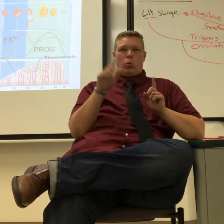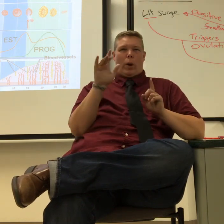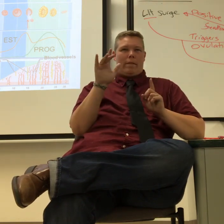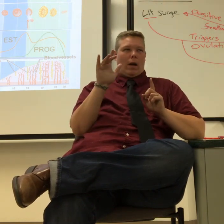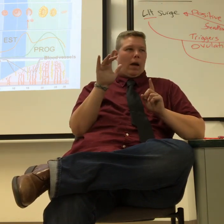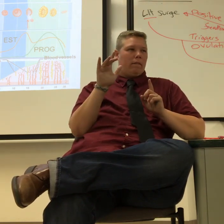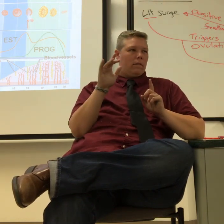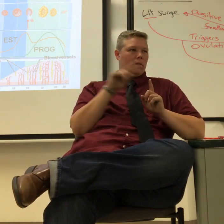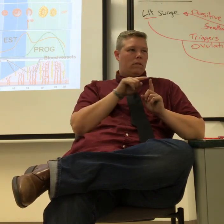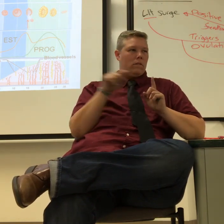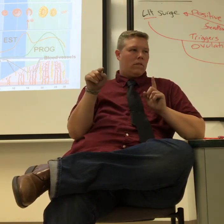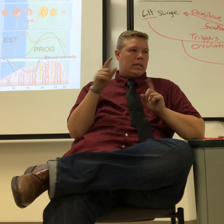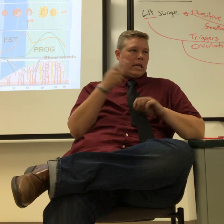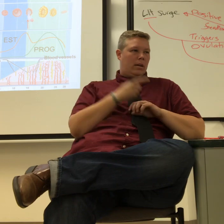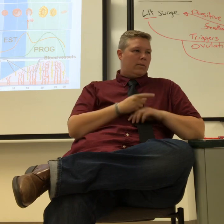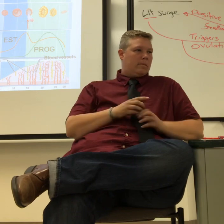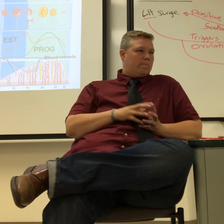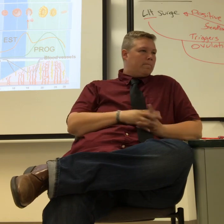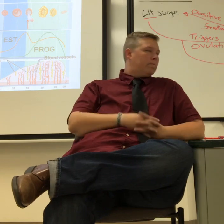Okay.